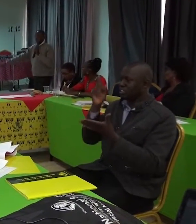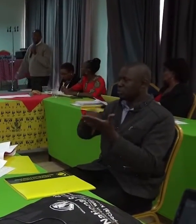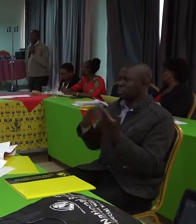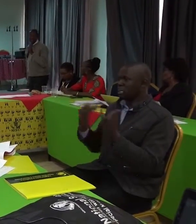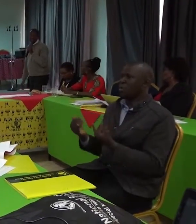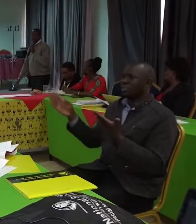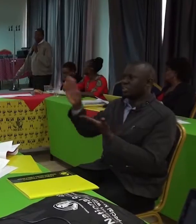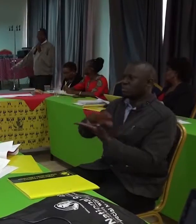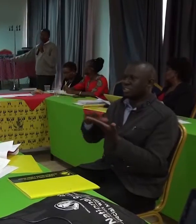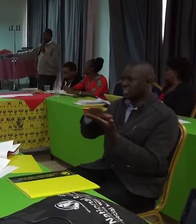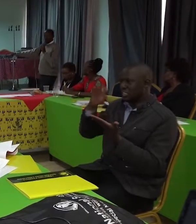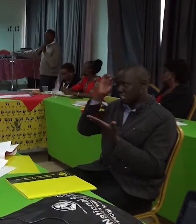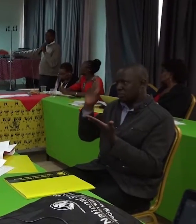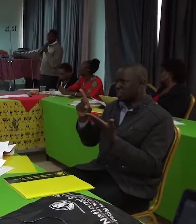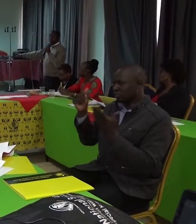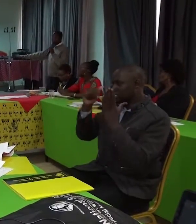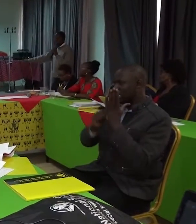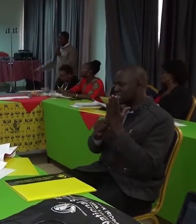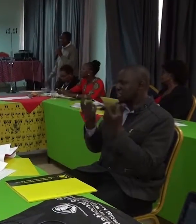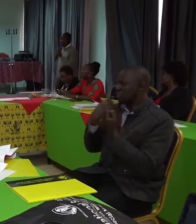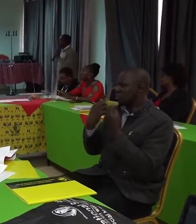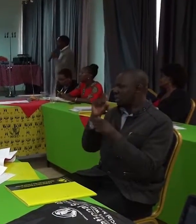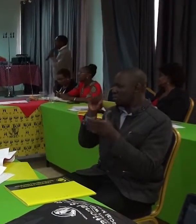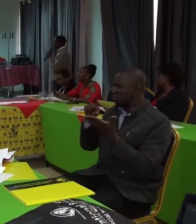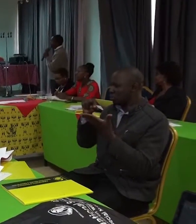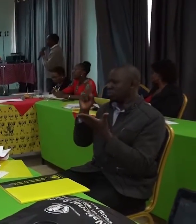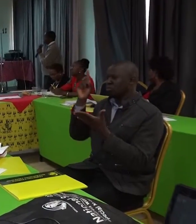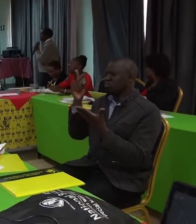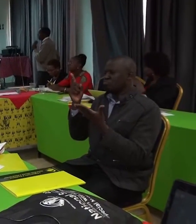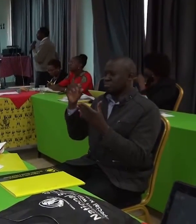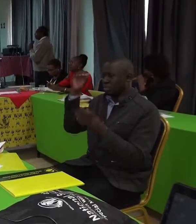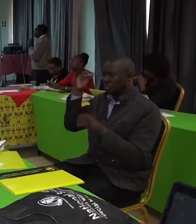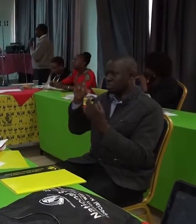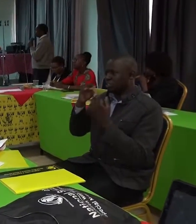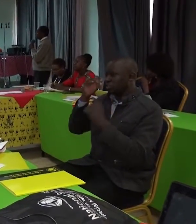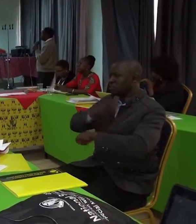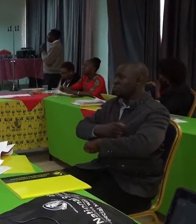Education Act is talking about, special schools and everything. Let's move on.